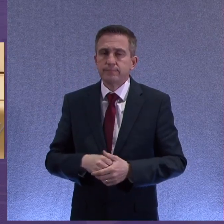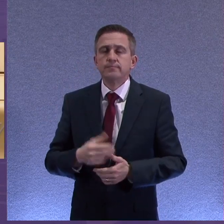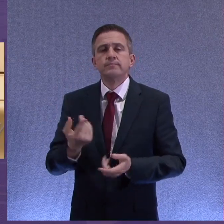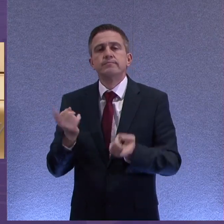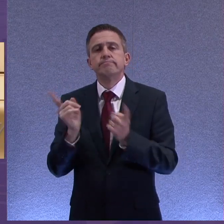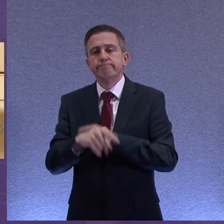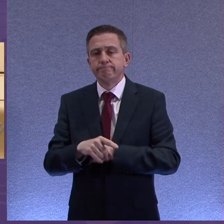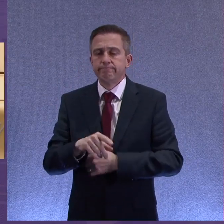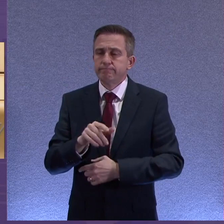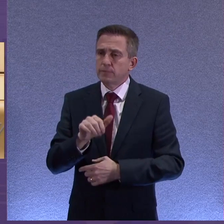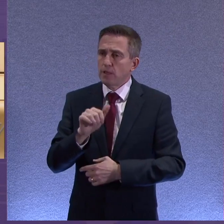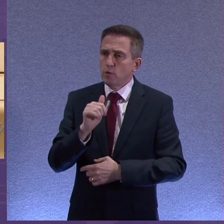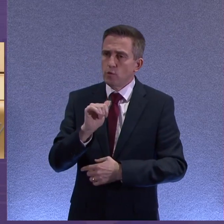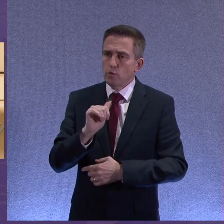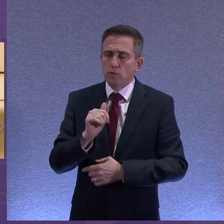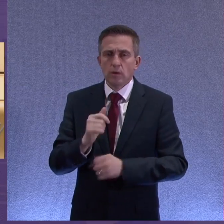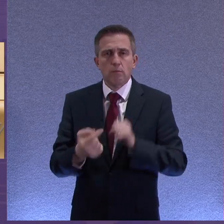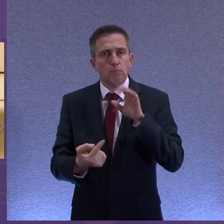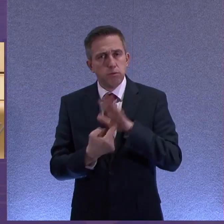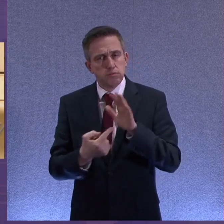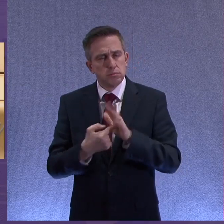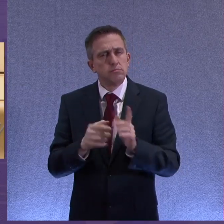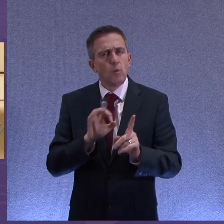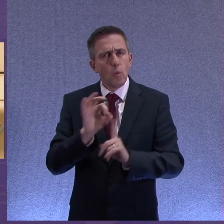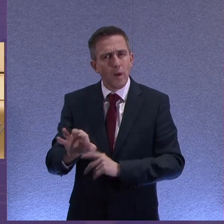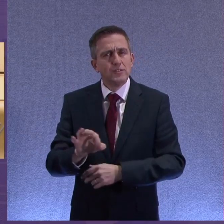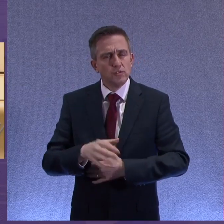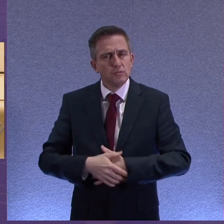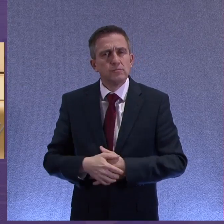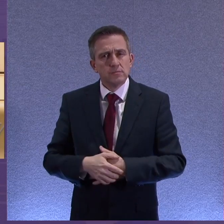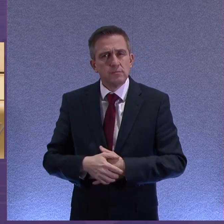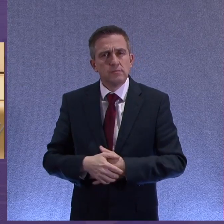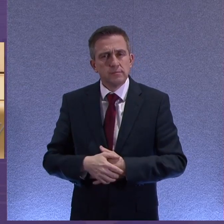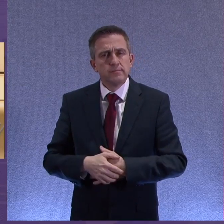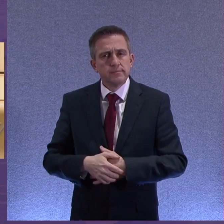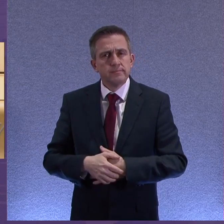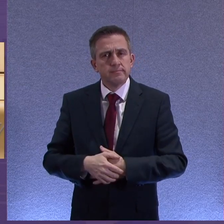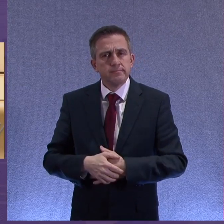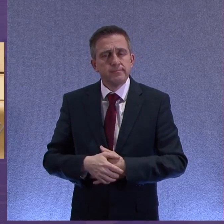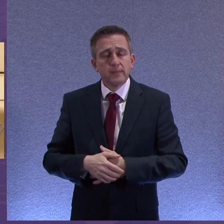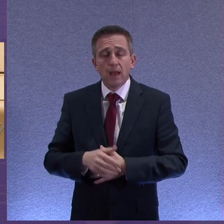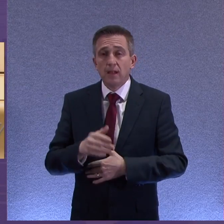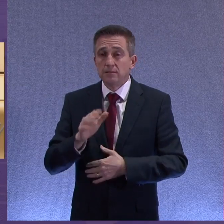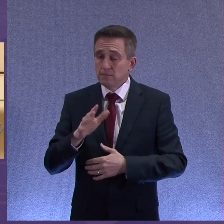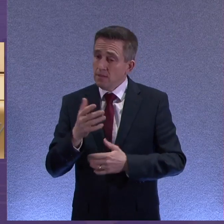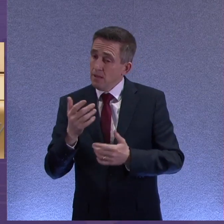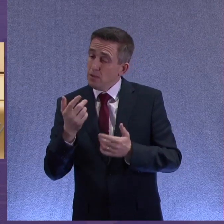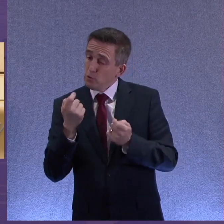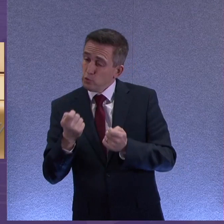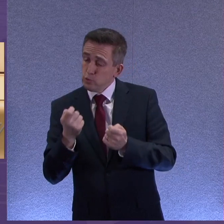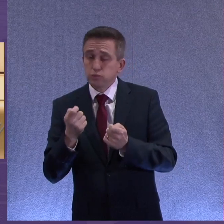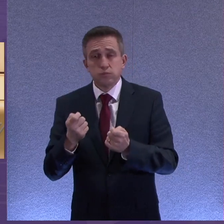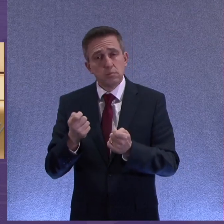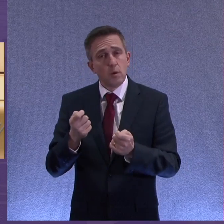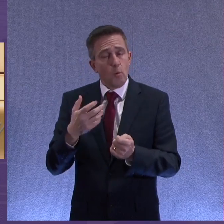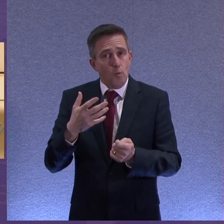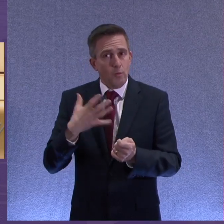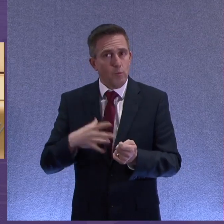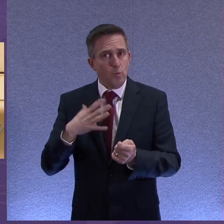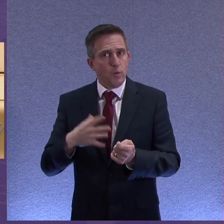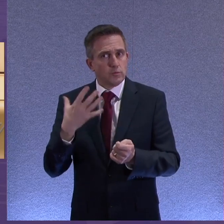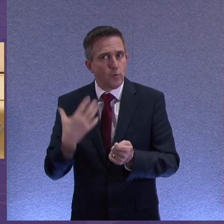McGregor raises a very important question, and this is and will be, when it is available, a very important test for us. Our